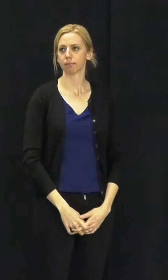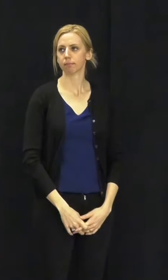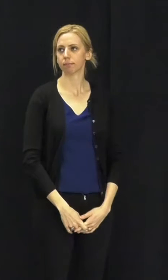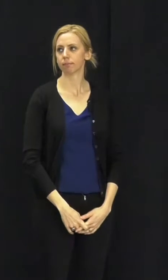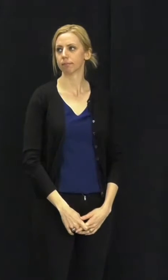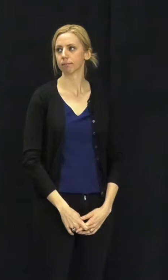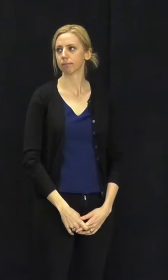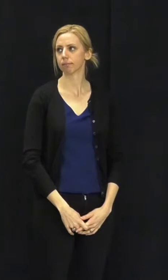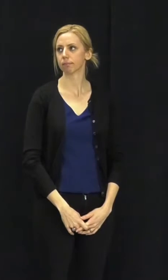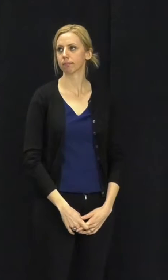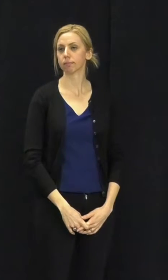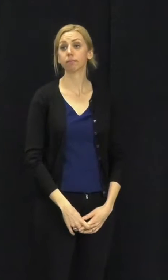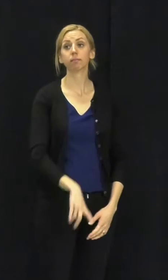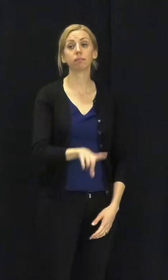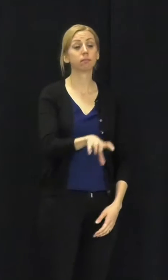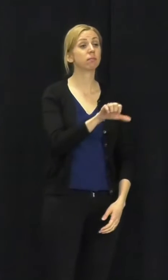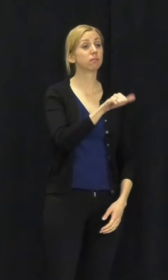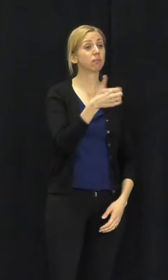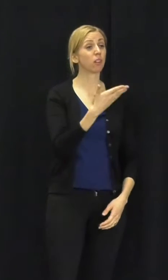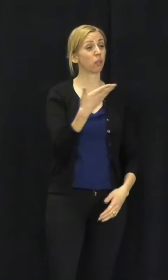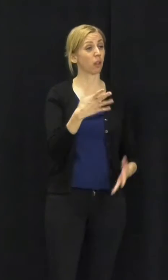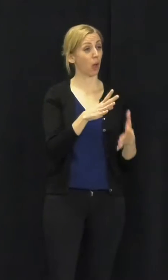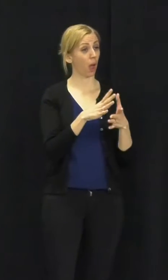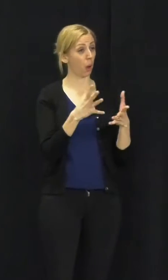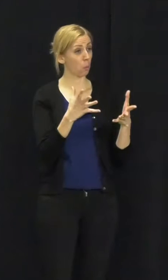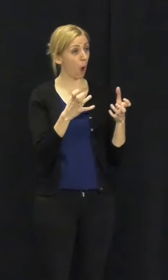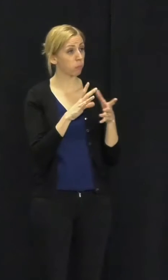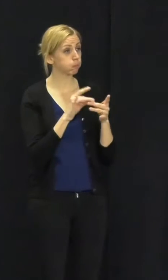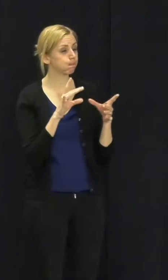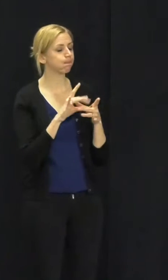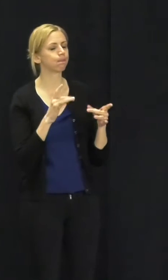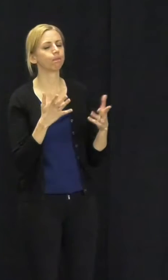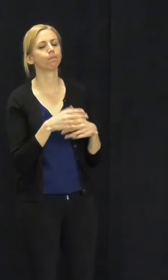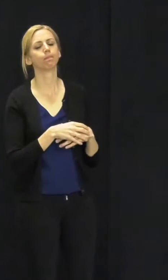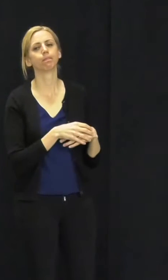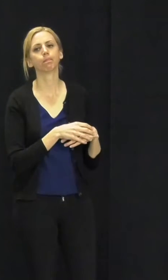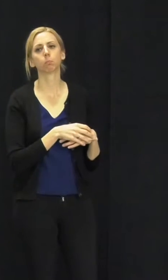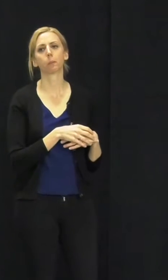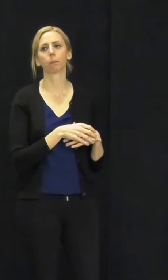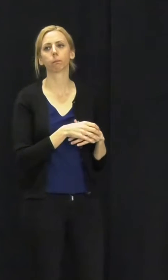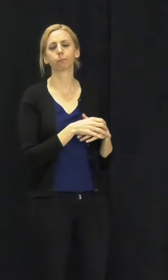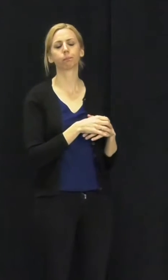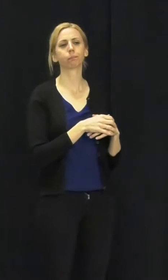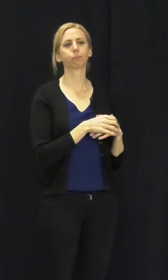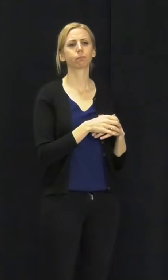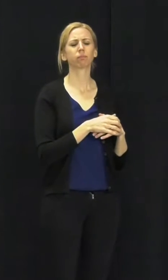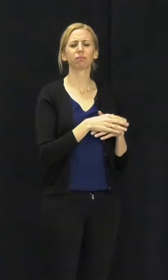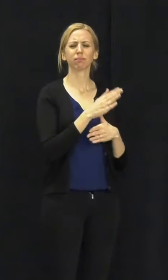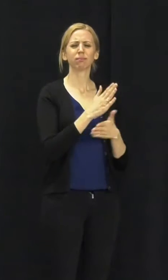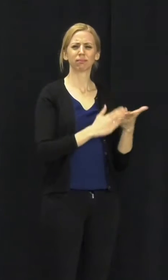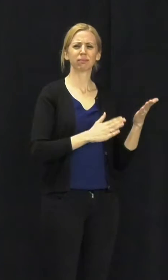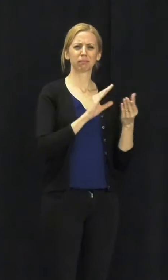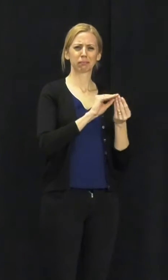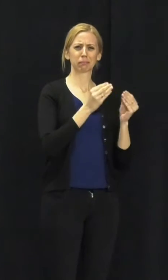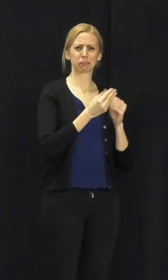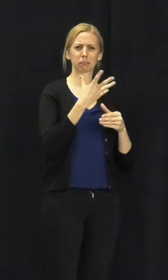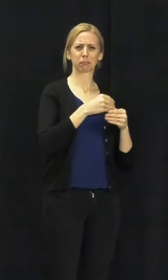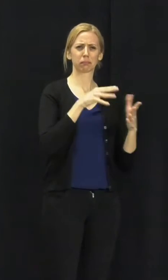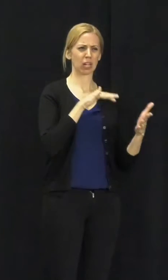want to emphasize that we welcome folks who identify as having cultural roots from the Pacific Islands through the Middle